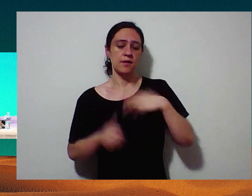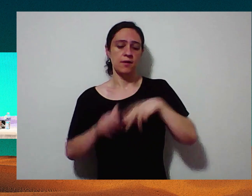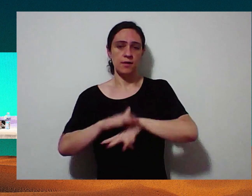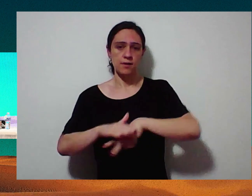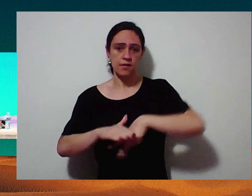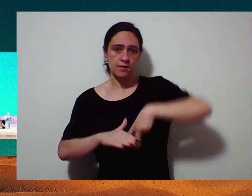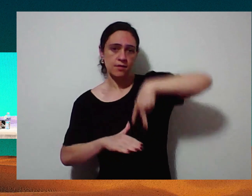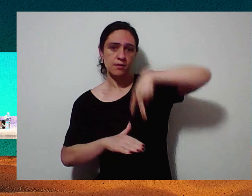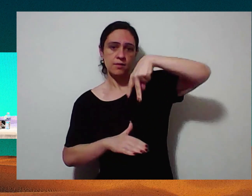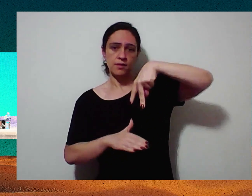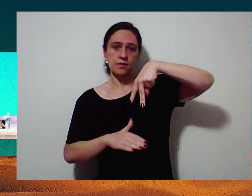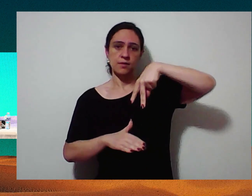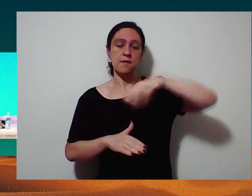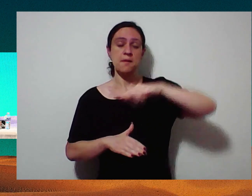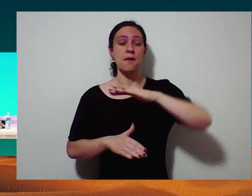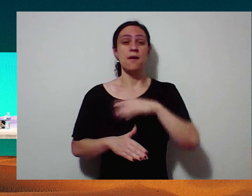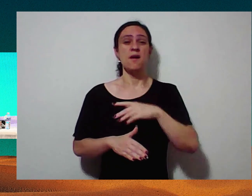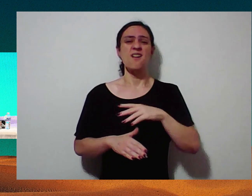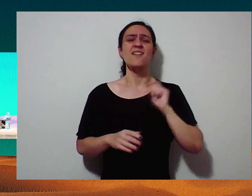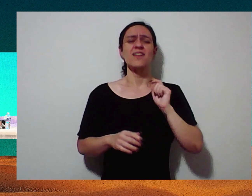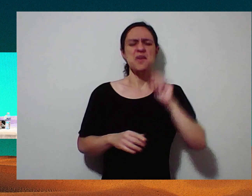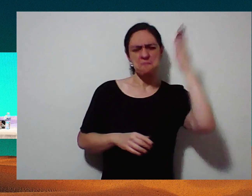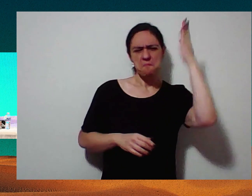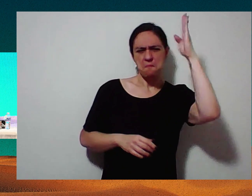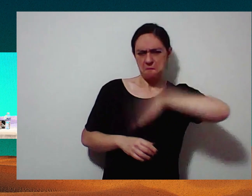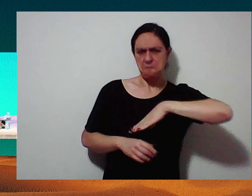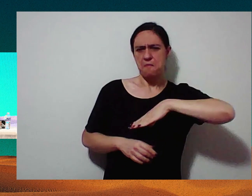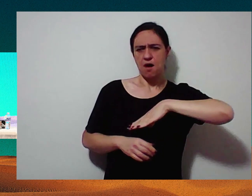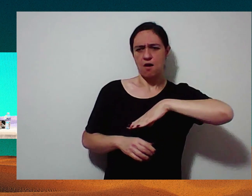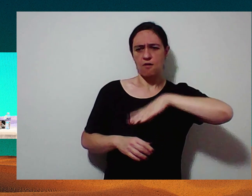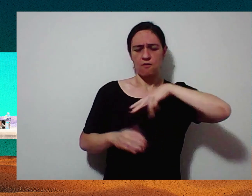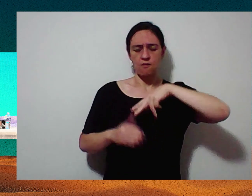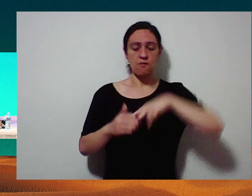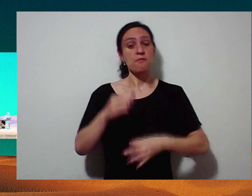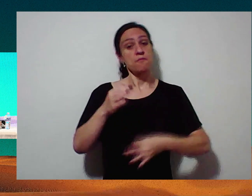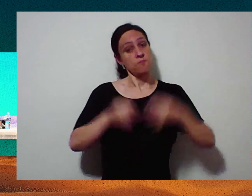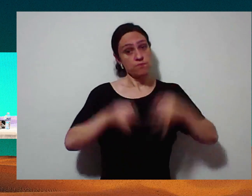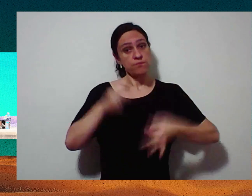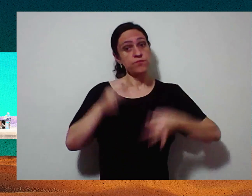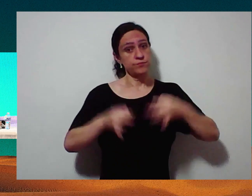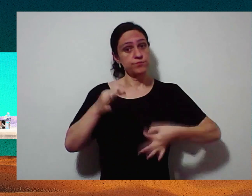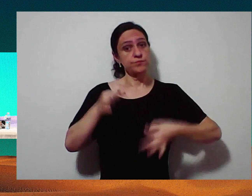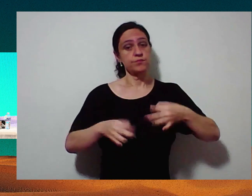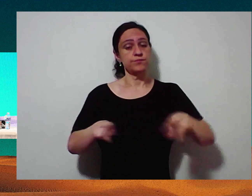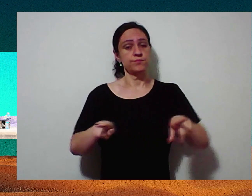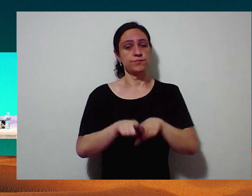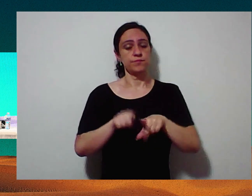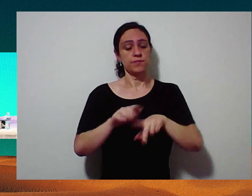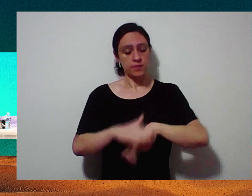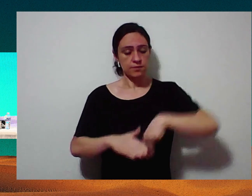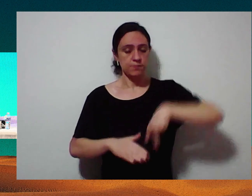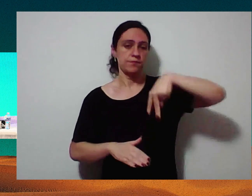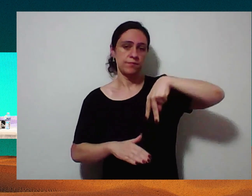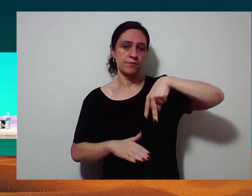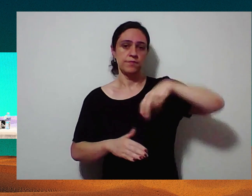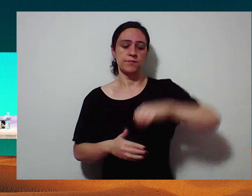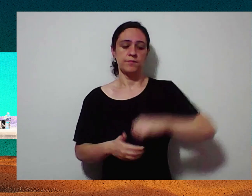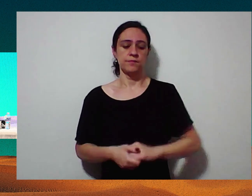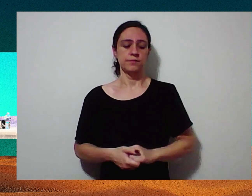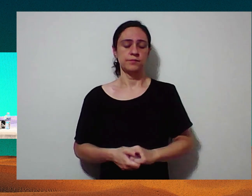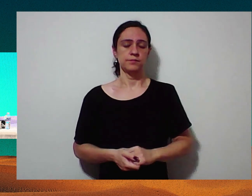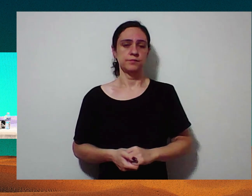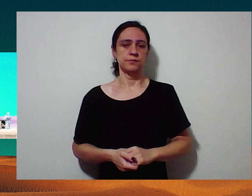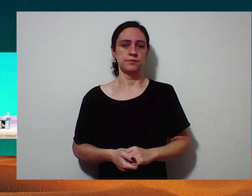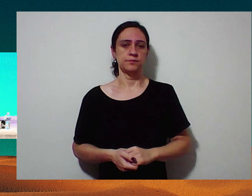para a ressurreição do juízo. And come forth those who have done good to the resurrection of life, and those who have done evil to